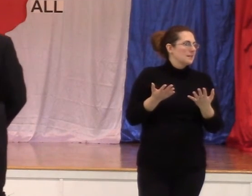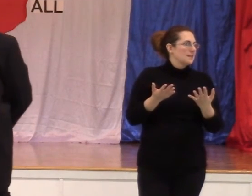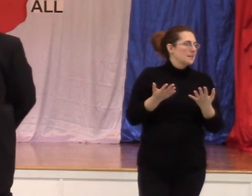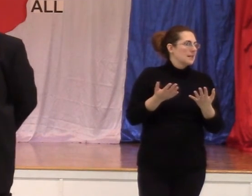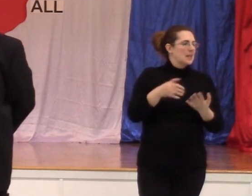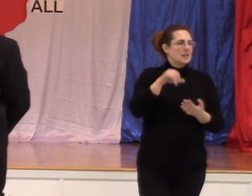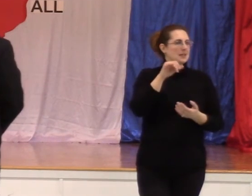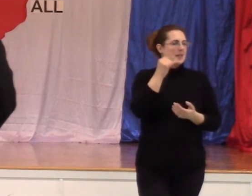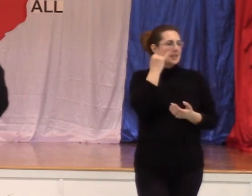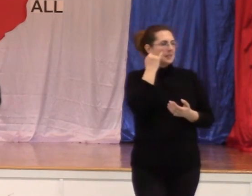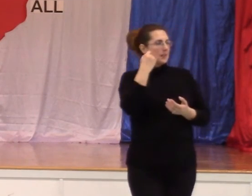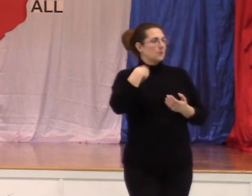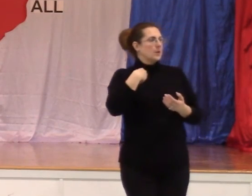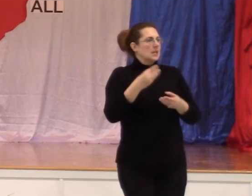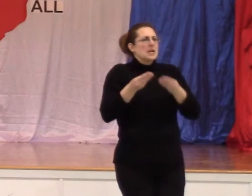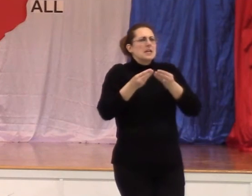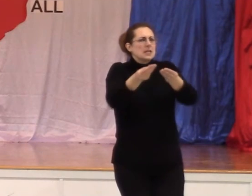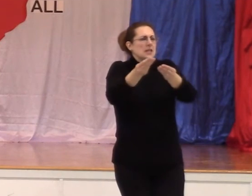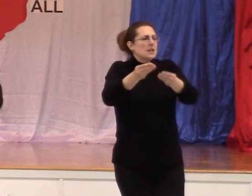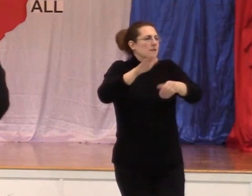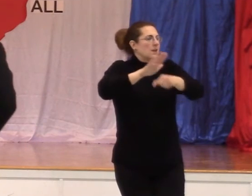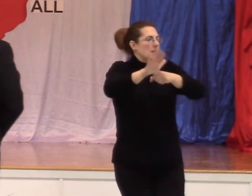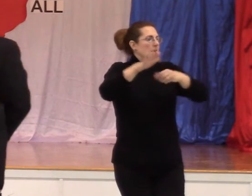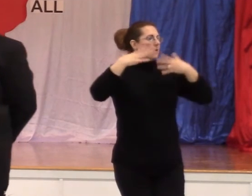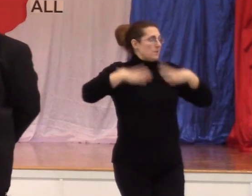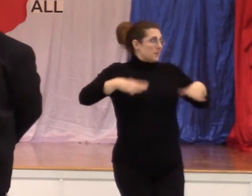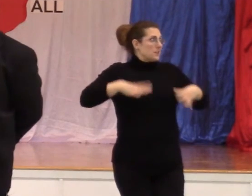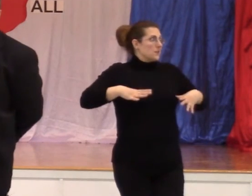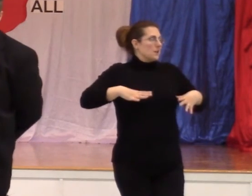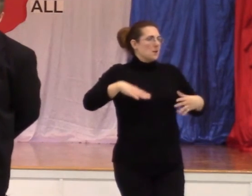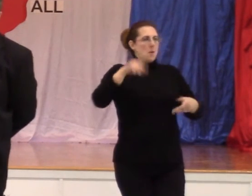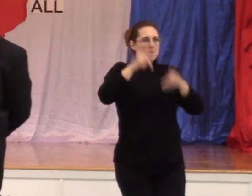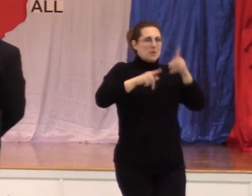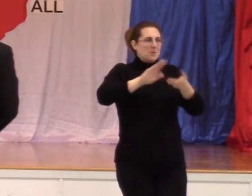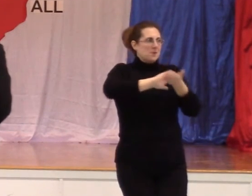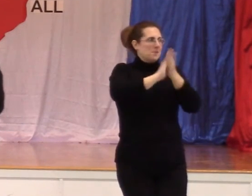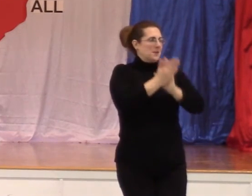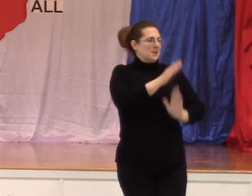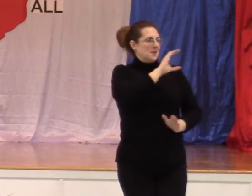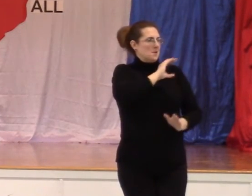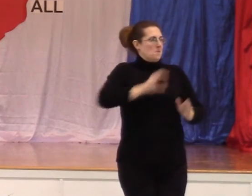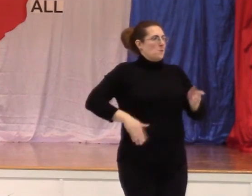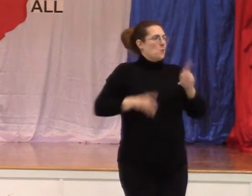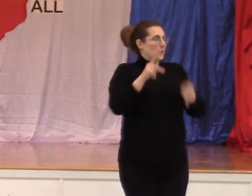As if we, you know, give enough t-shirts out that people will become Christians.